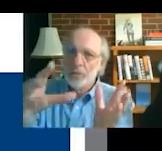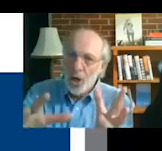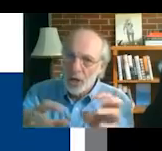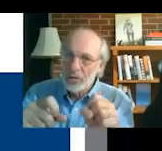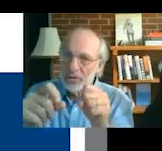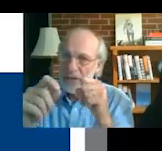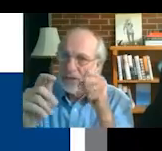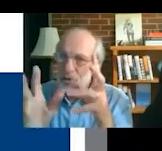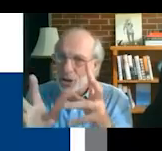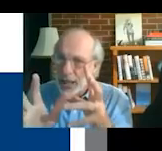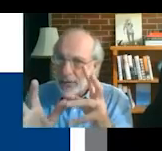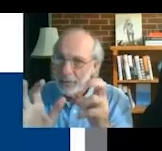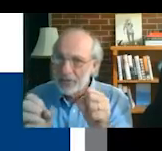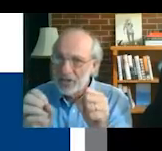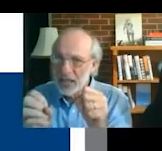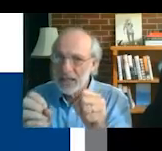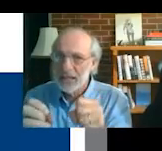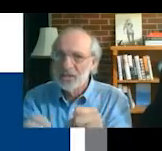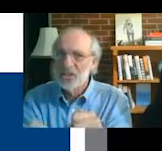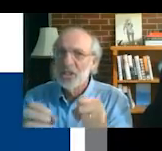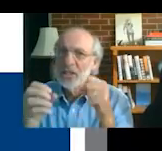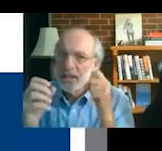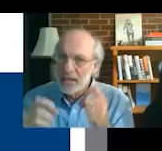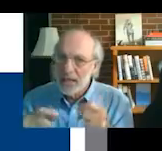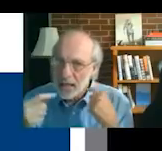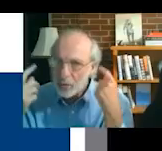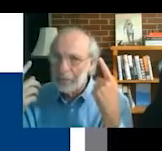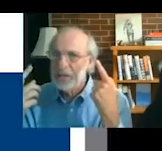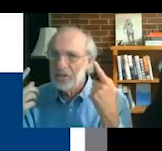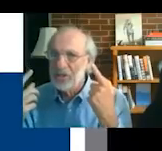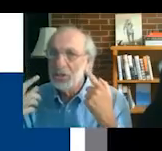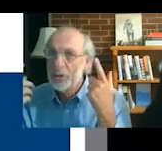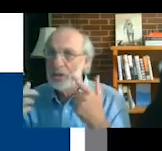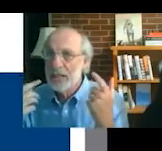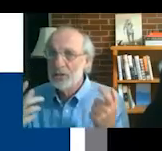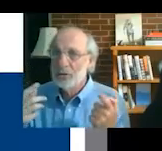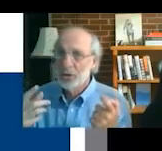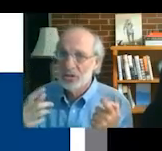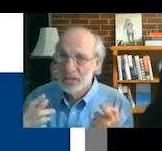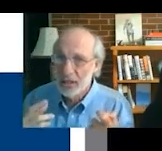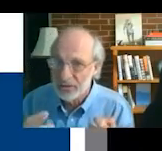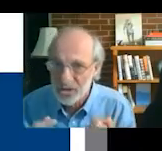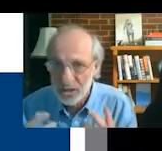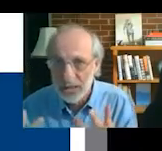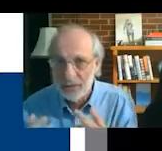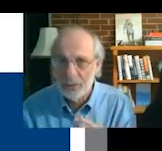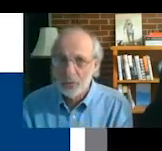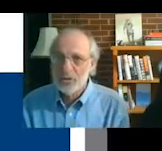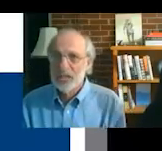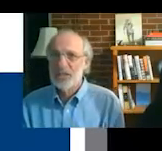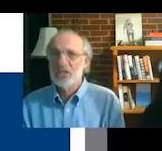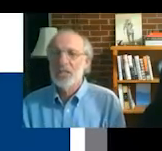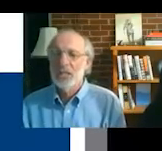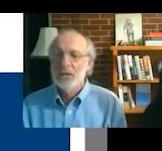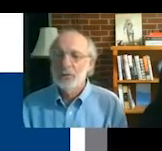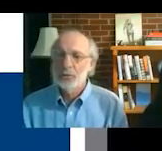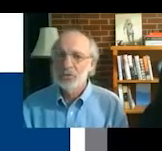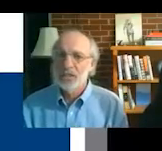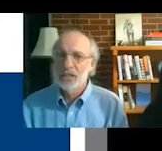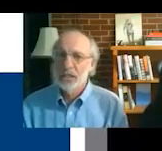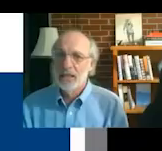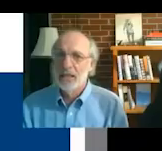The topography, the shape of signs can help us communicate to ourselves and forms a